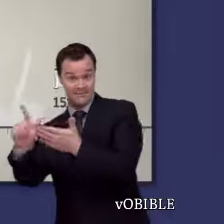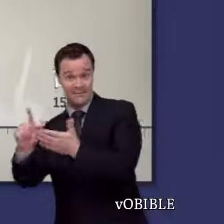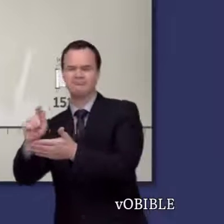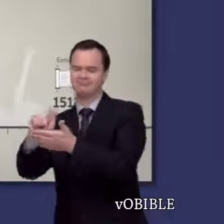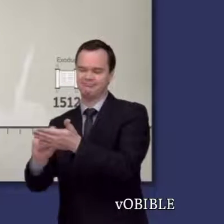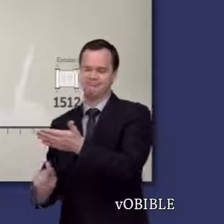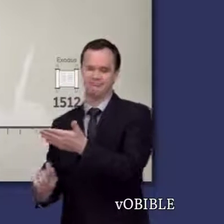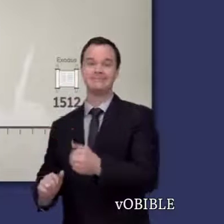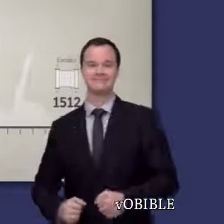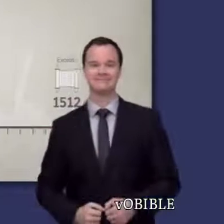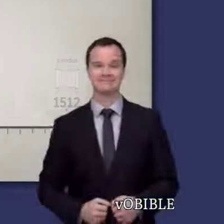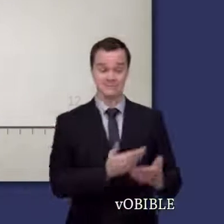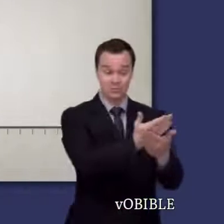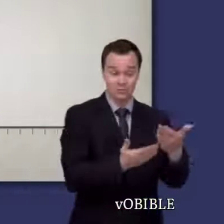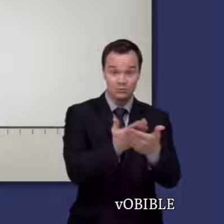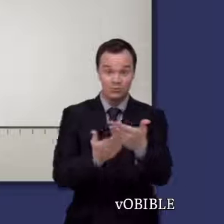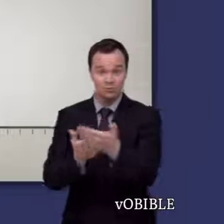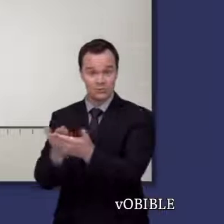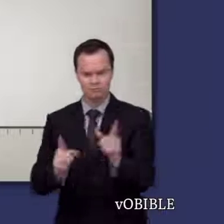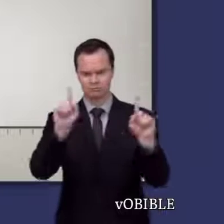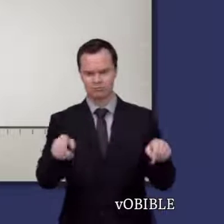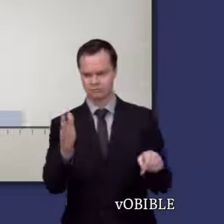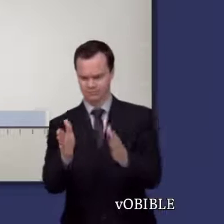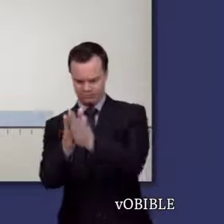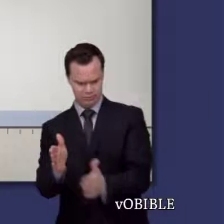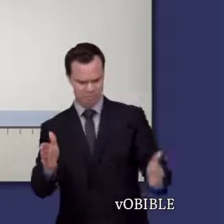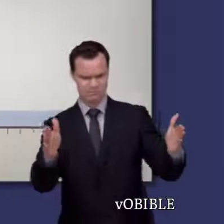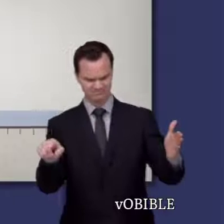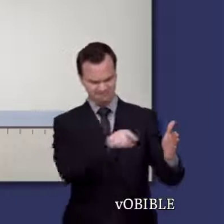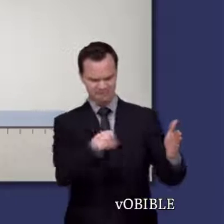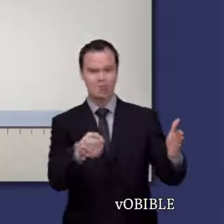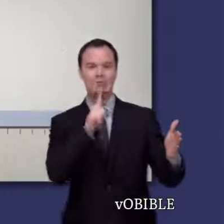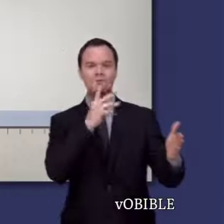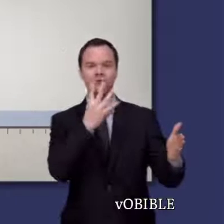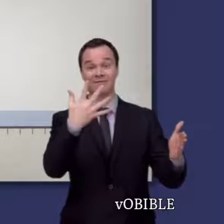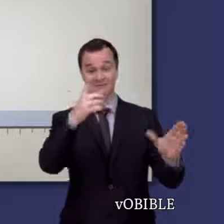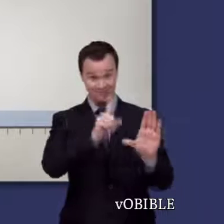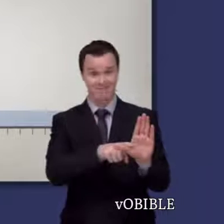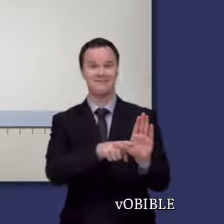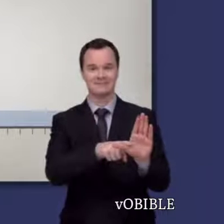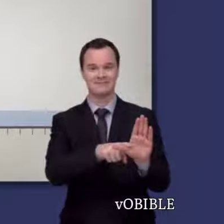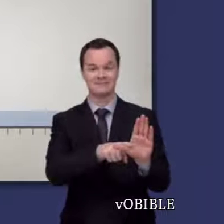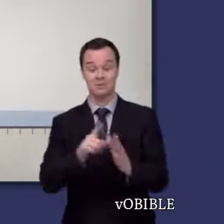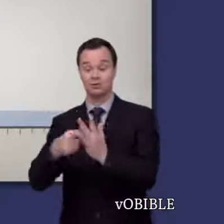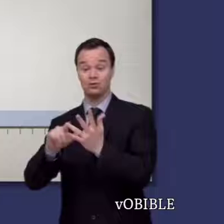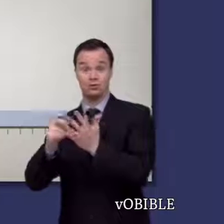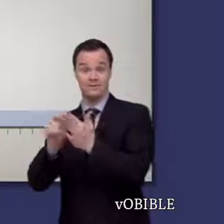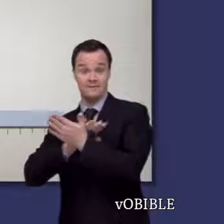left Egypt. The book covers a period of 145 years, from Joseph's death